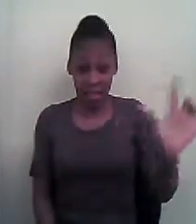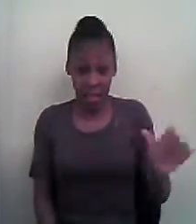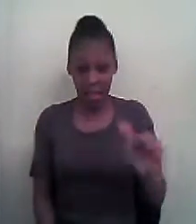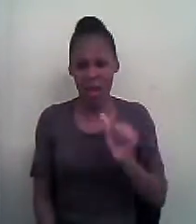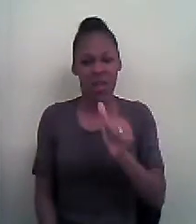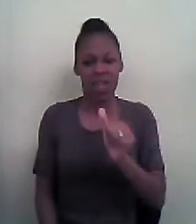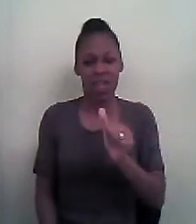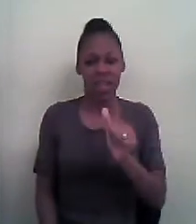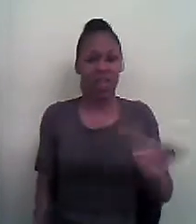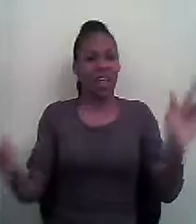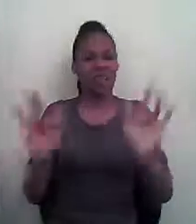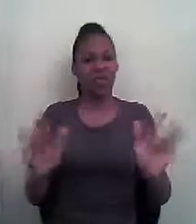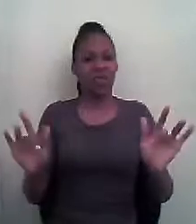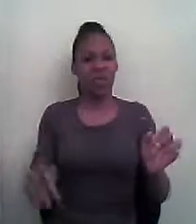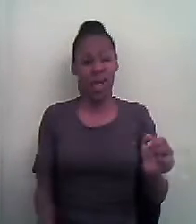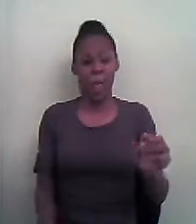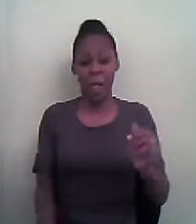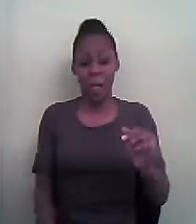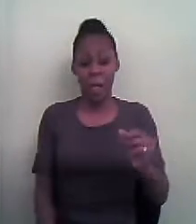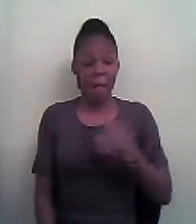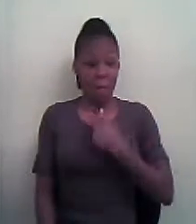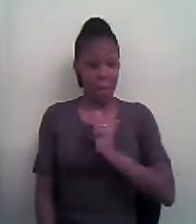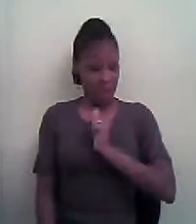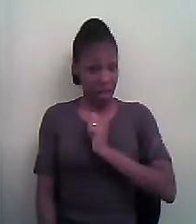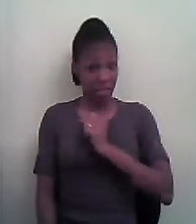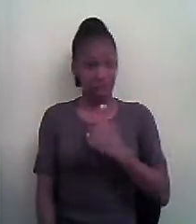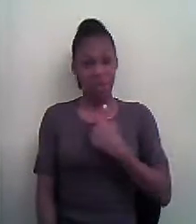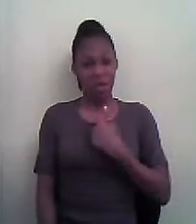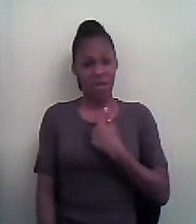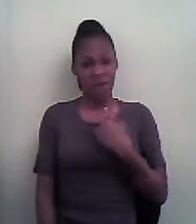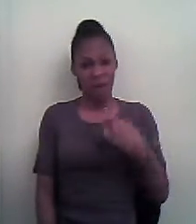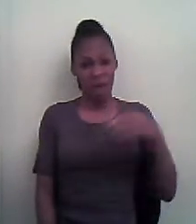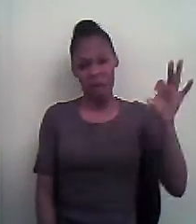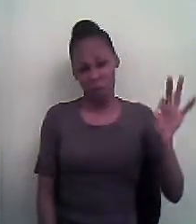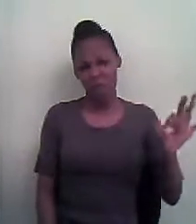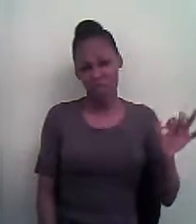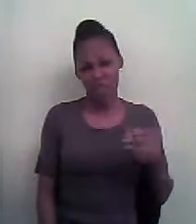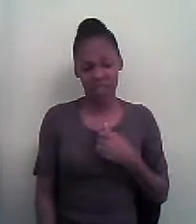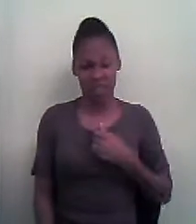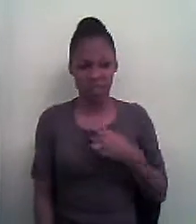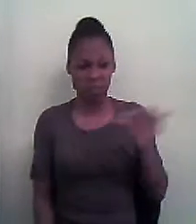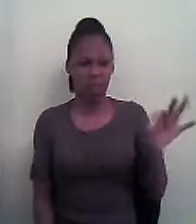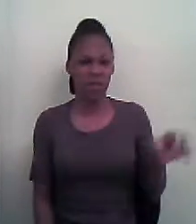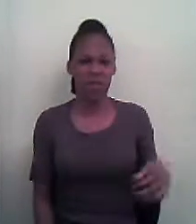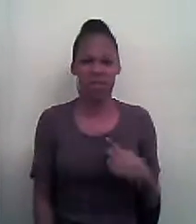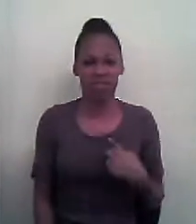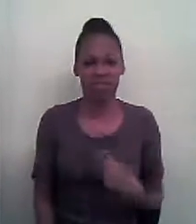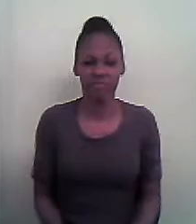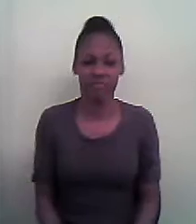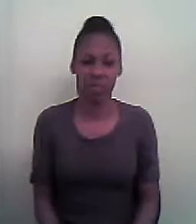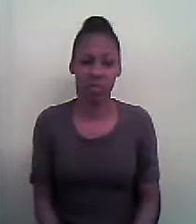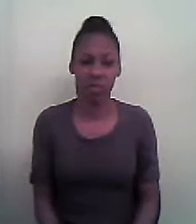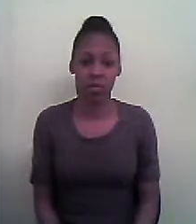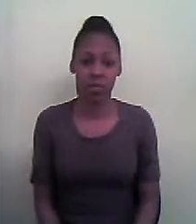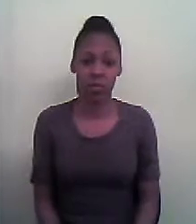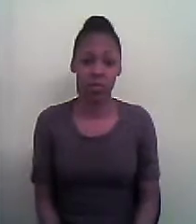like for them to actually go look in journals, newspapers, and magazines. Also, some of the information you get on the